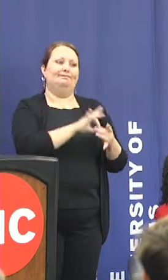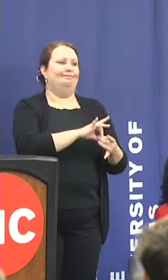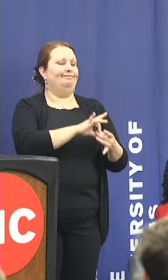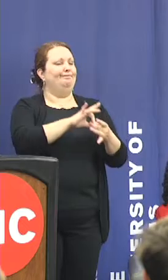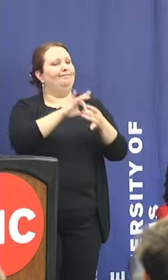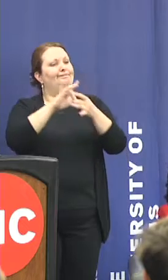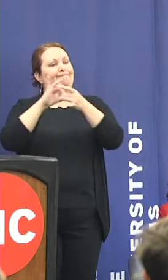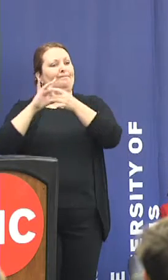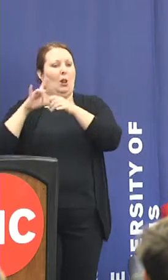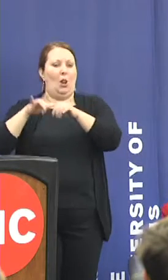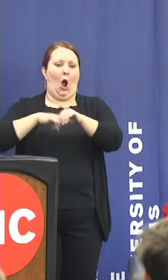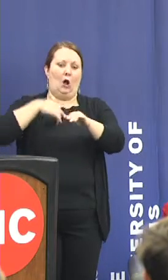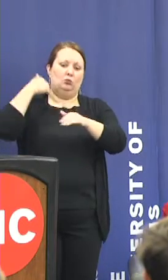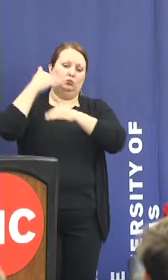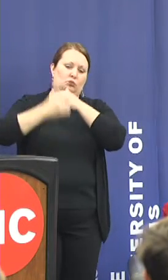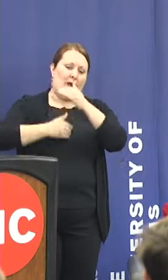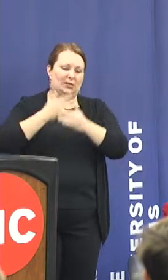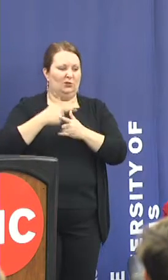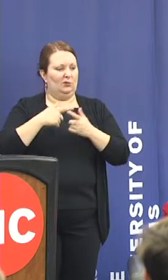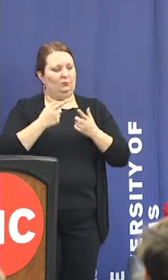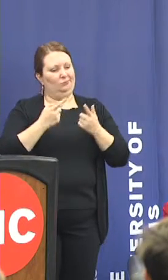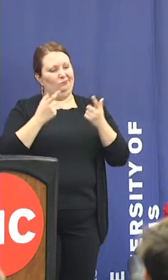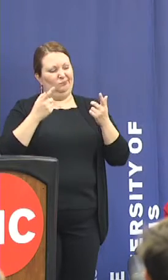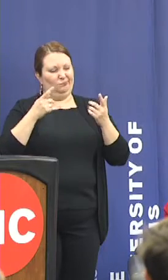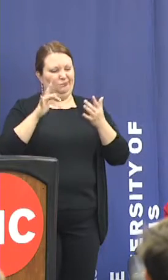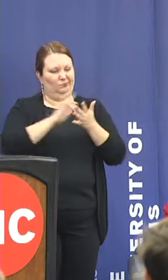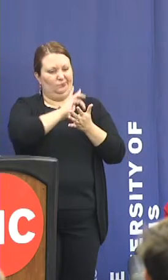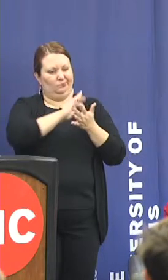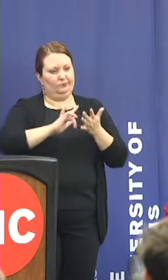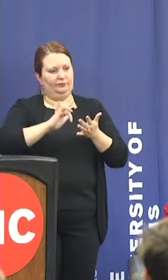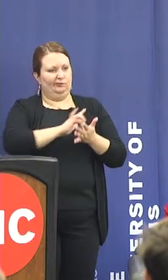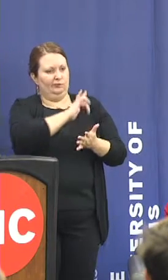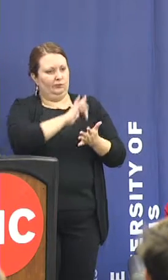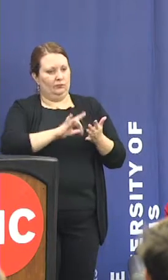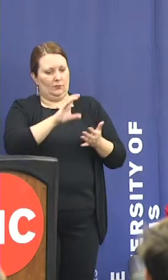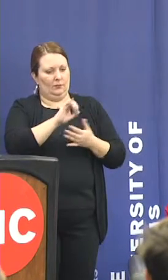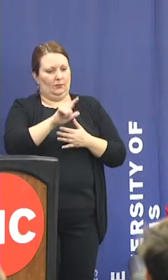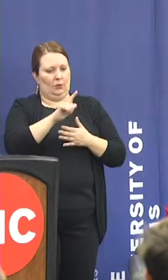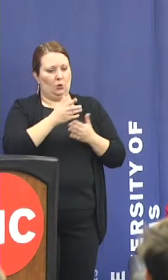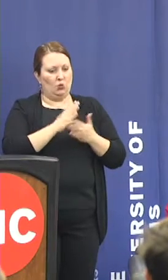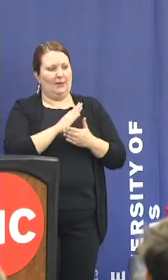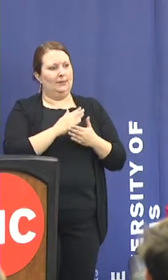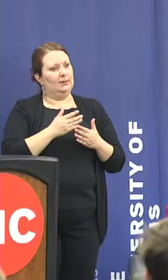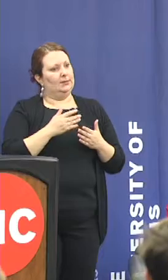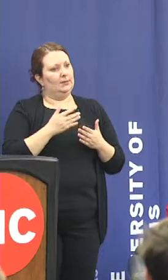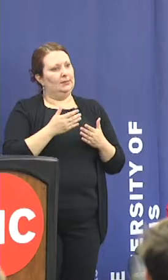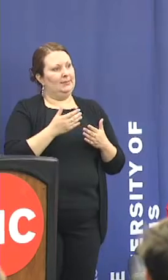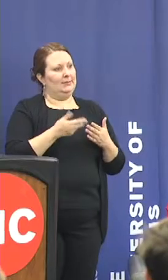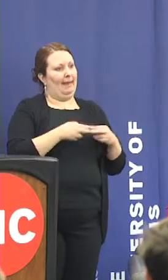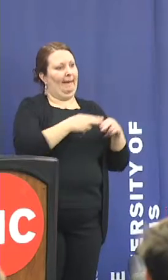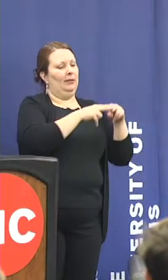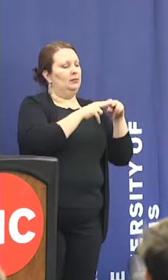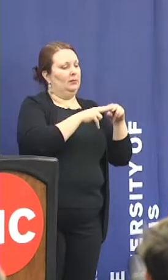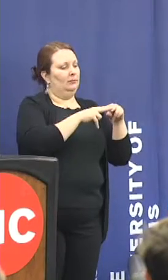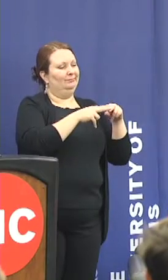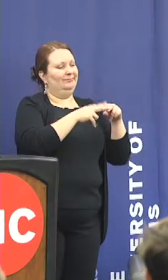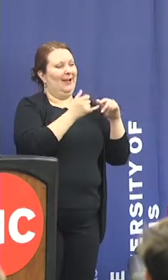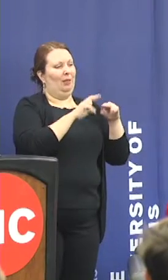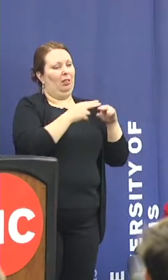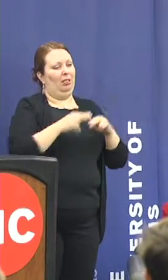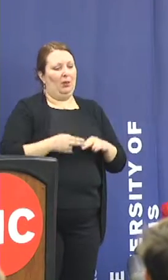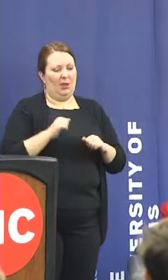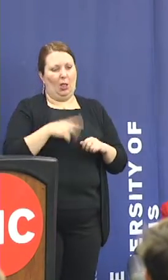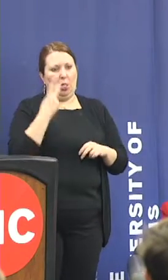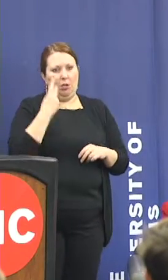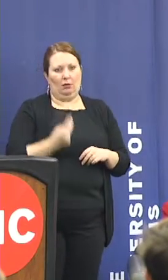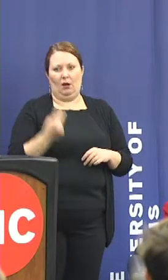long process that includes a dismantling of civil rights gains. So we can go decades back and